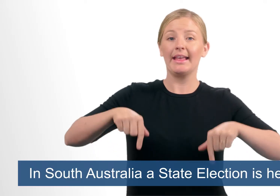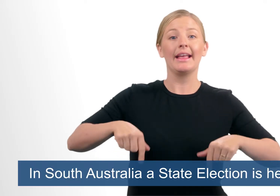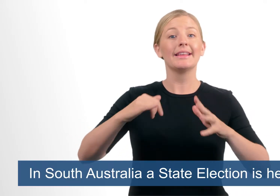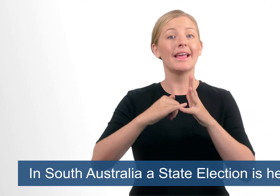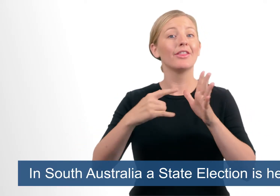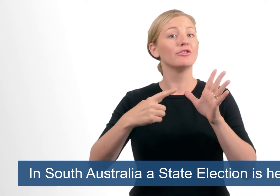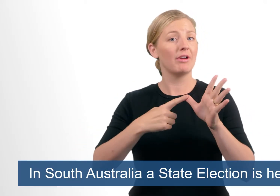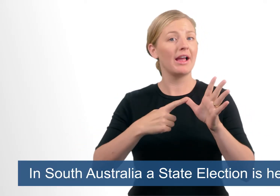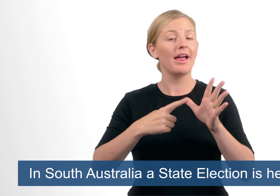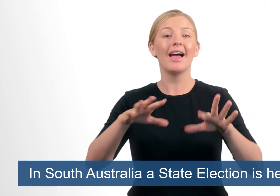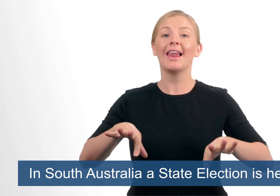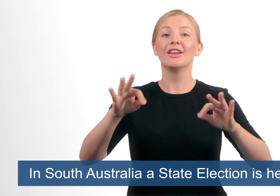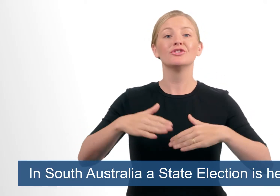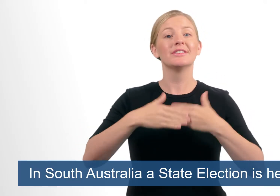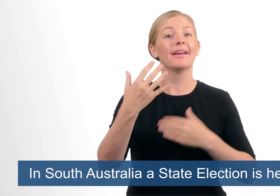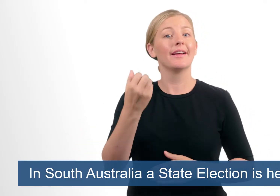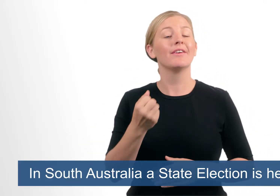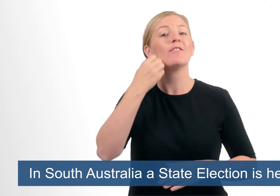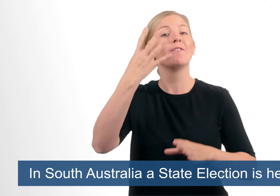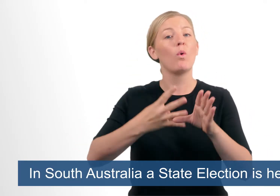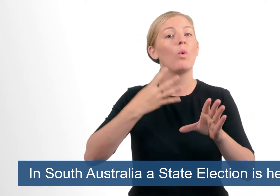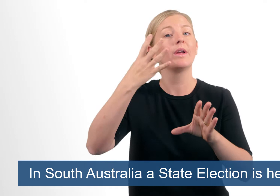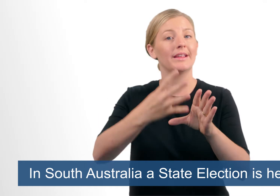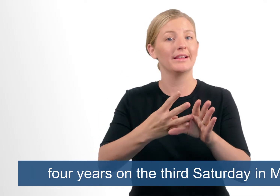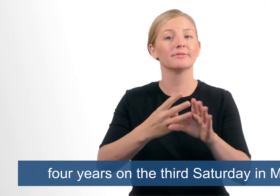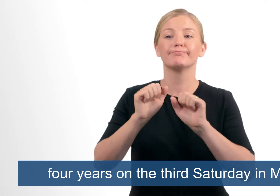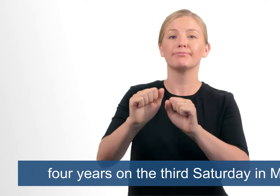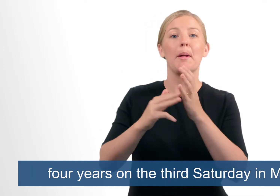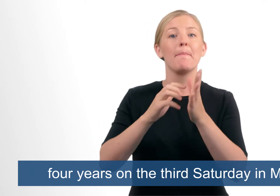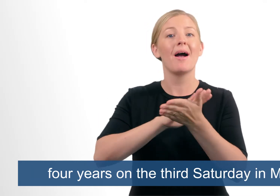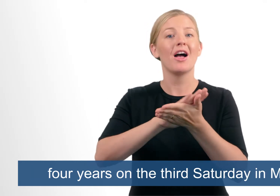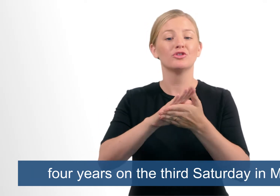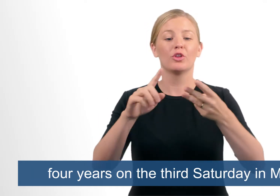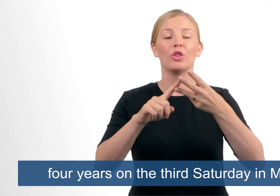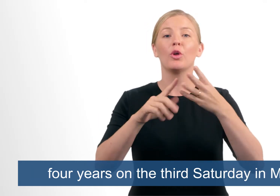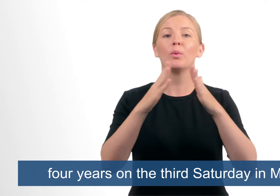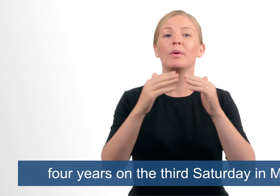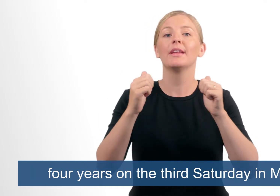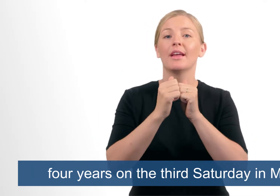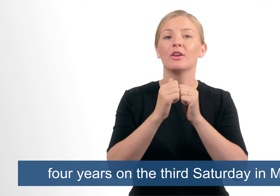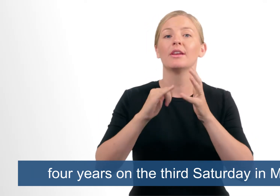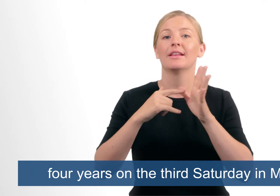In South Australia, a state election is held every 4 years on the third Saturday in March.